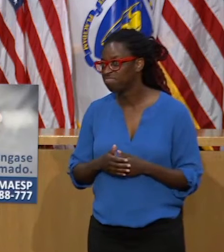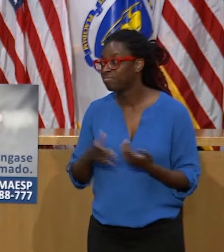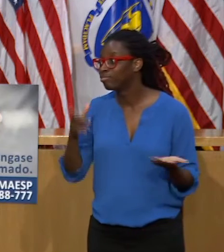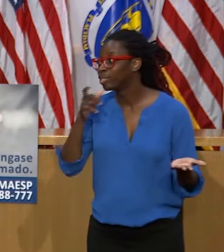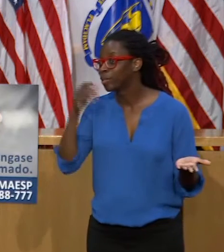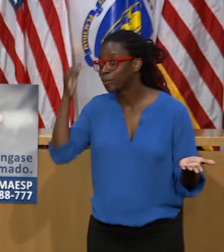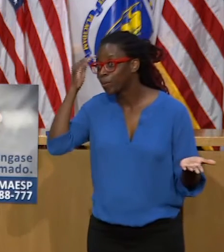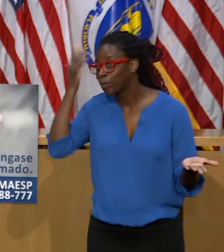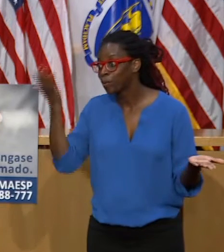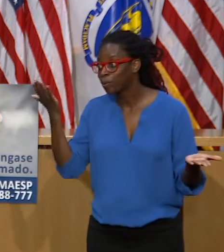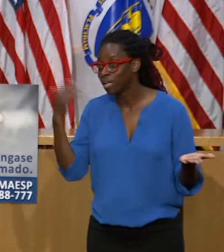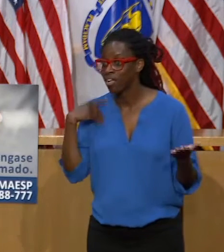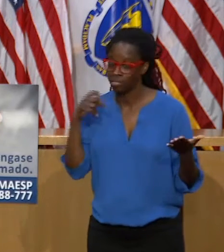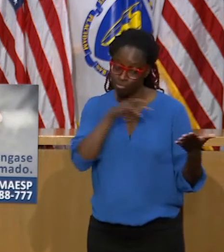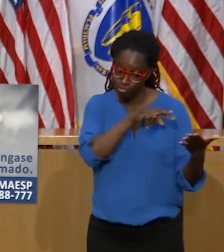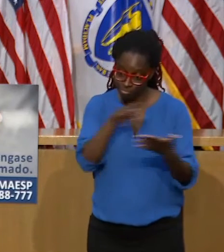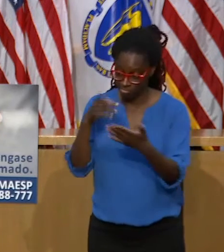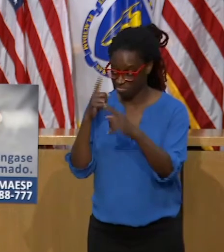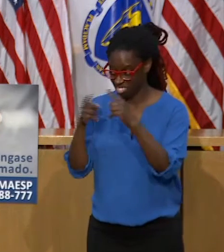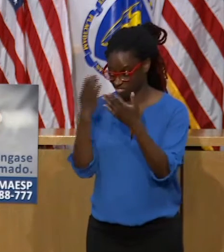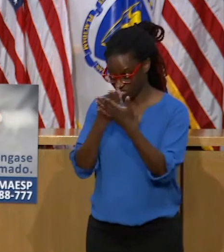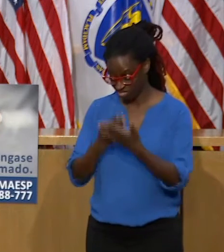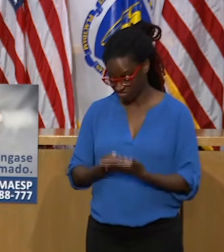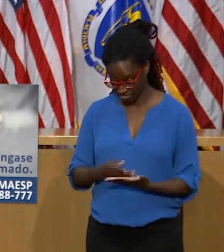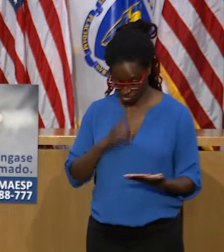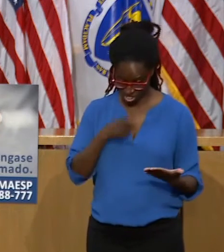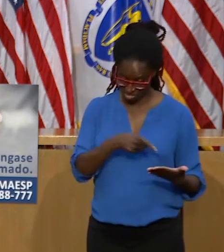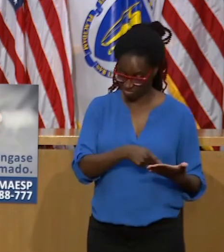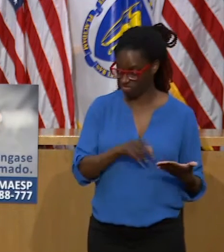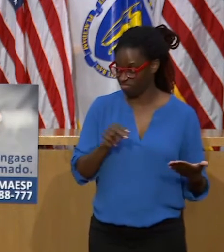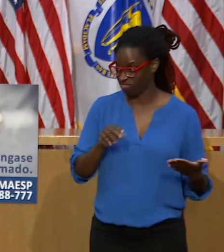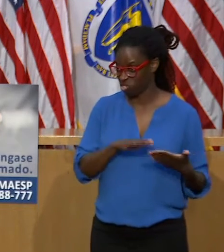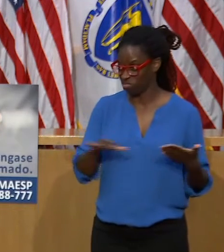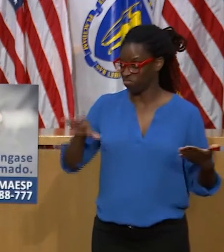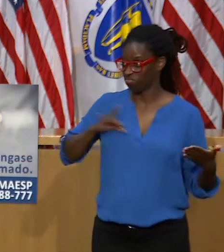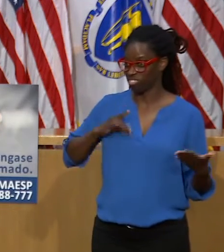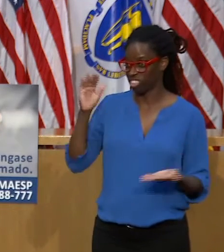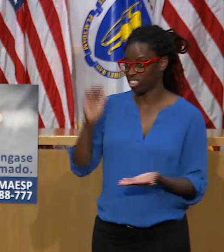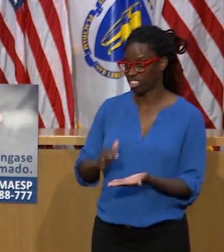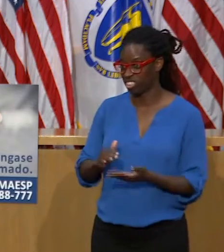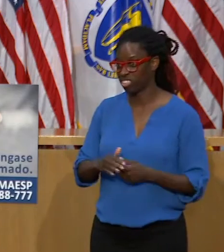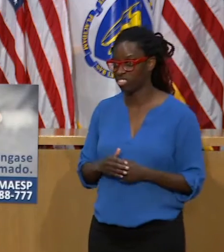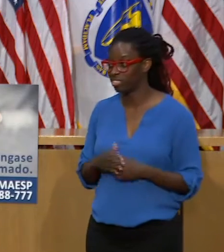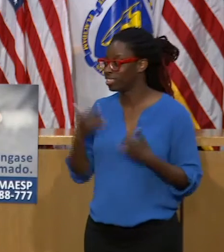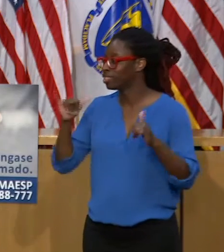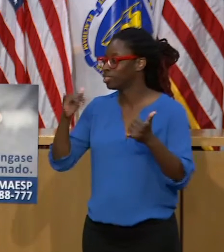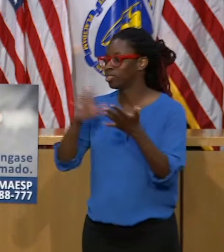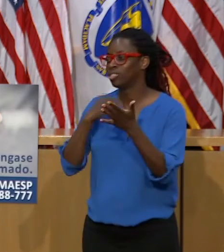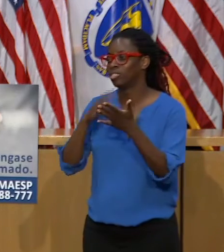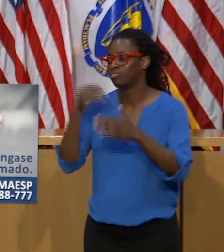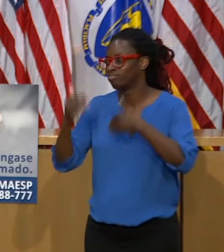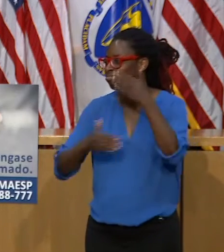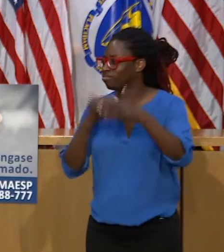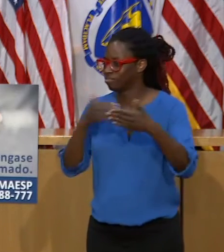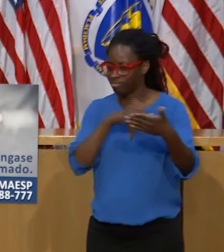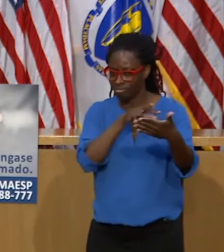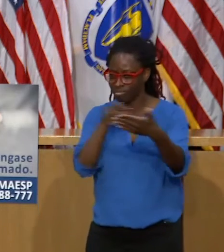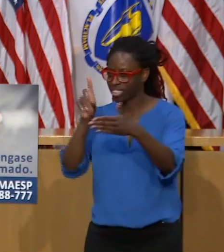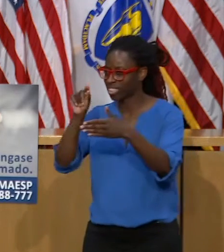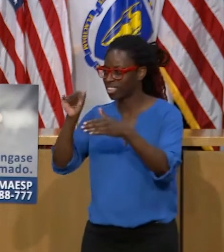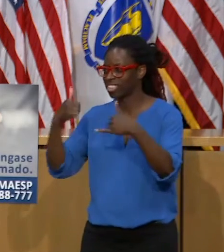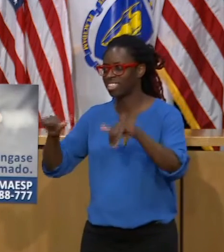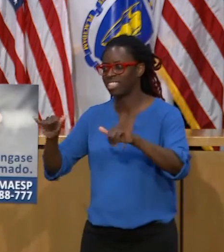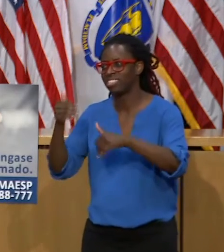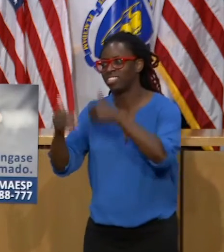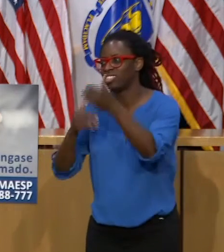monitor as this evolves over the next months and hopefully not too much longer, but months to year or two.